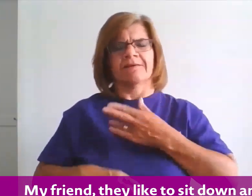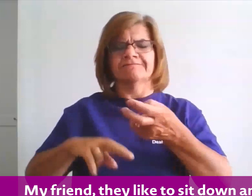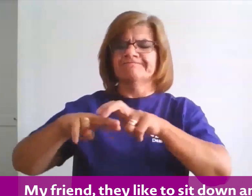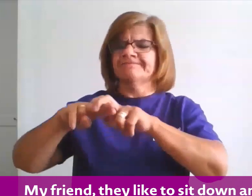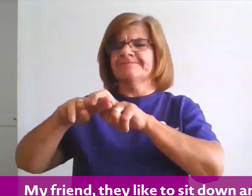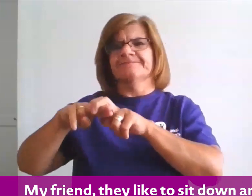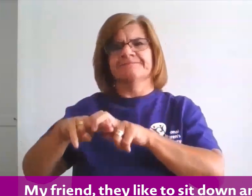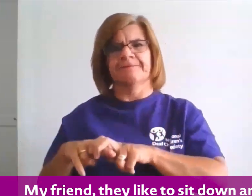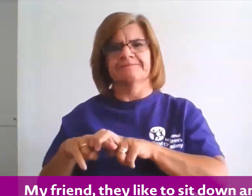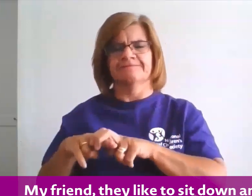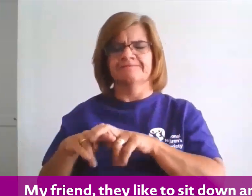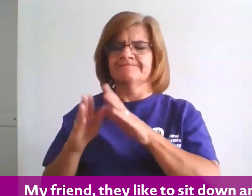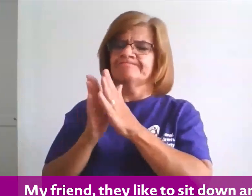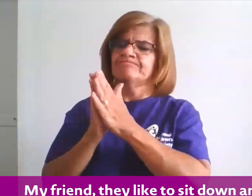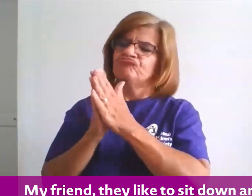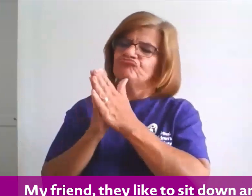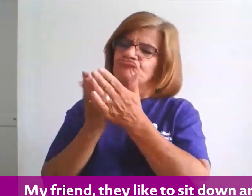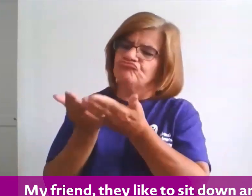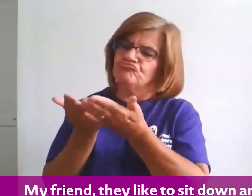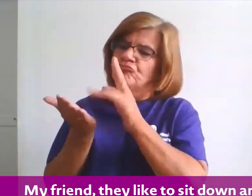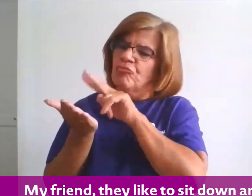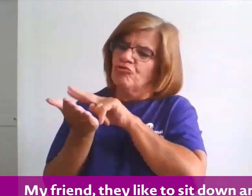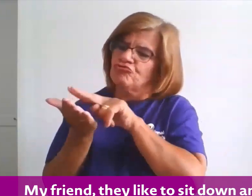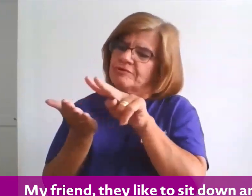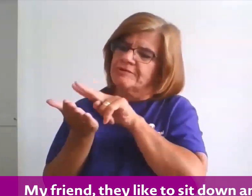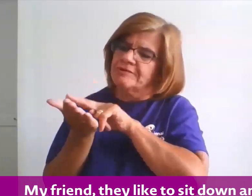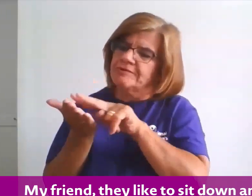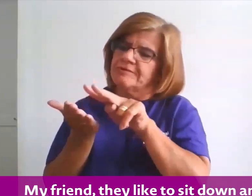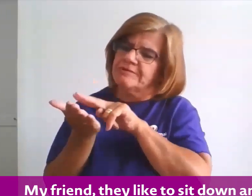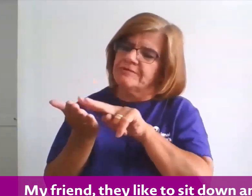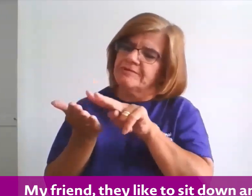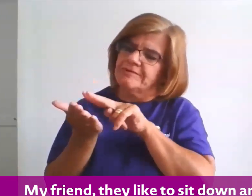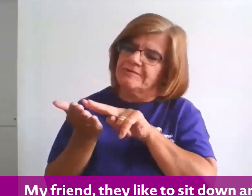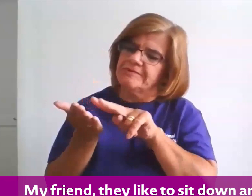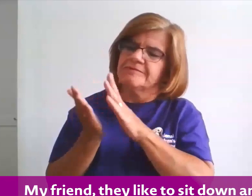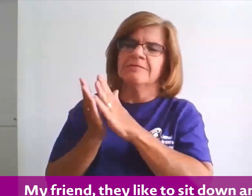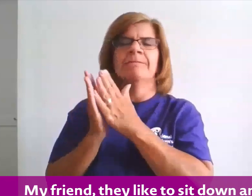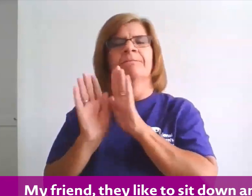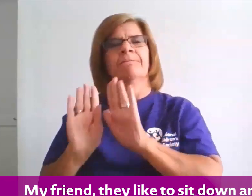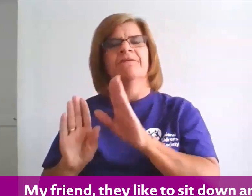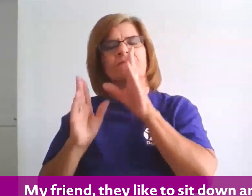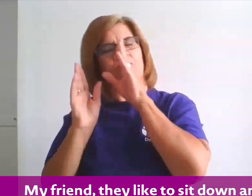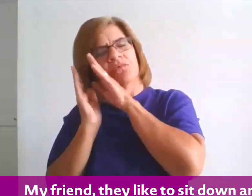My friend, they like to sit down and read a book before they go to sleep.